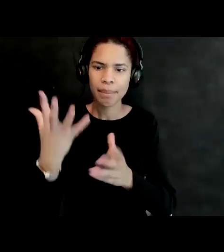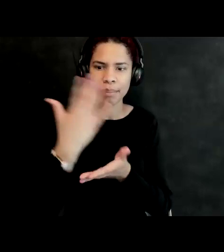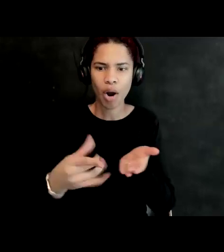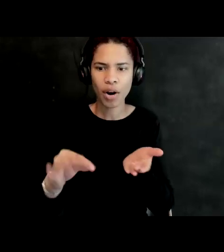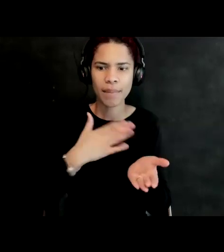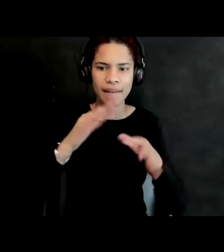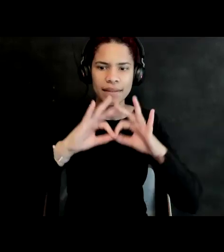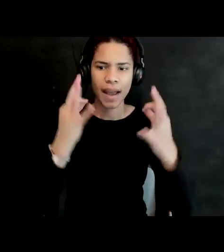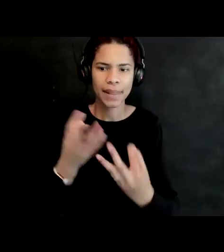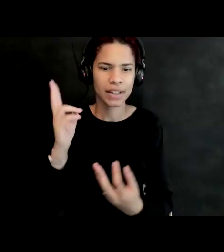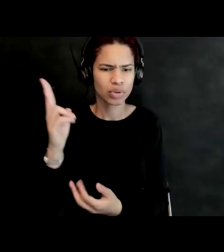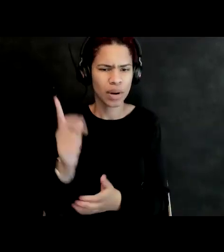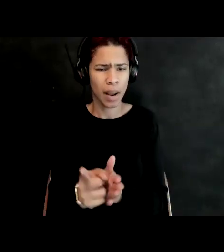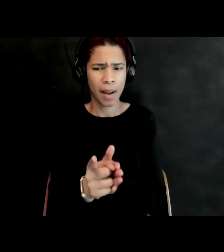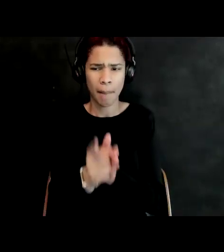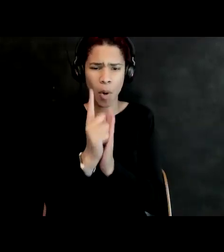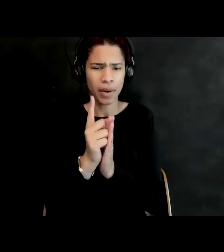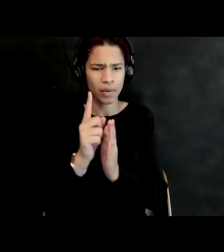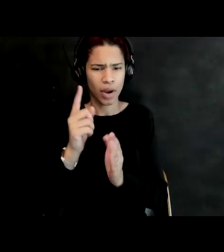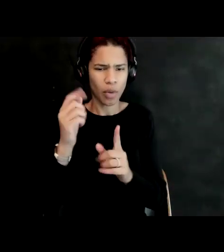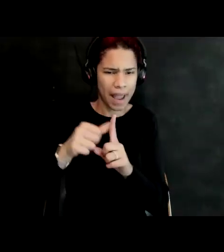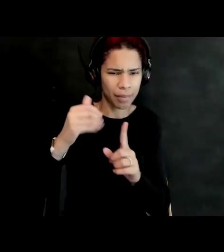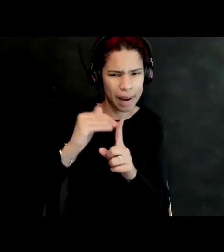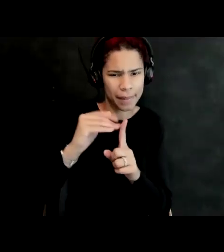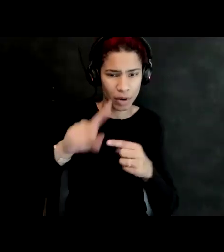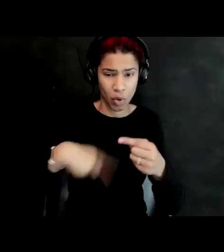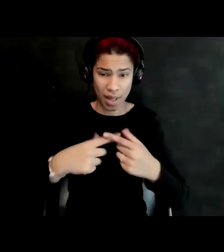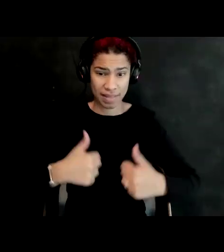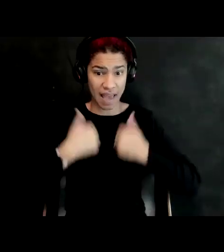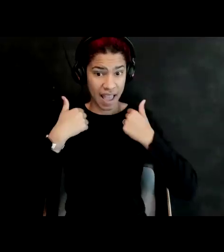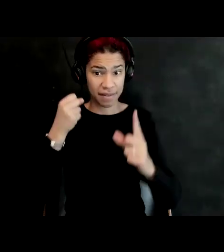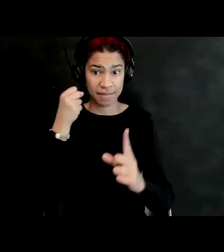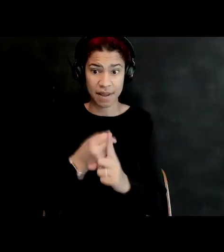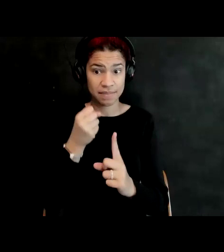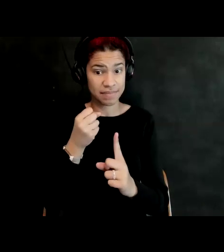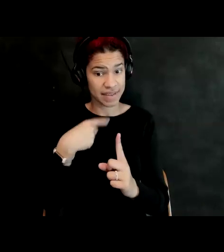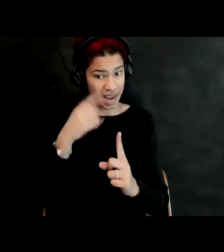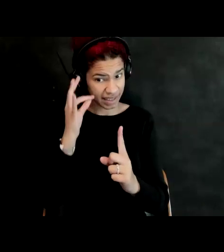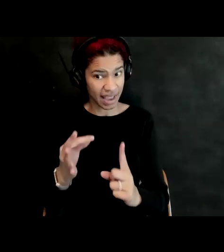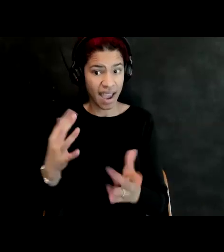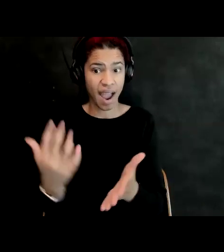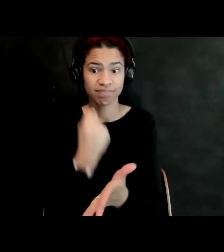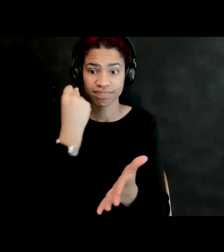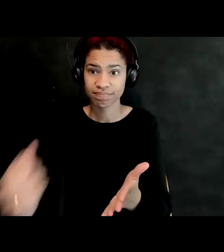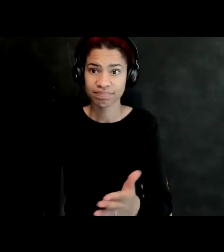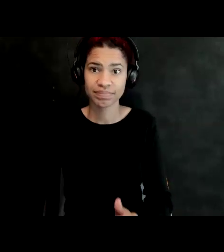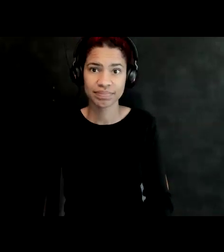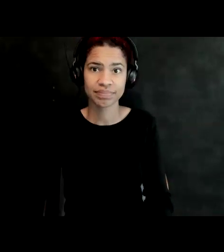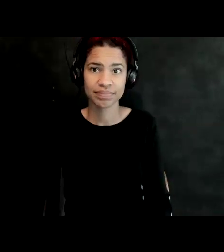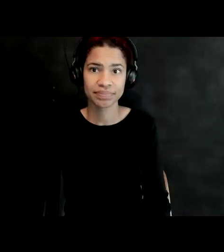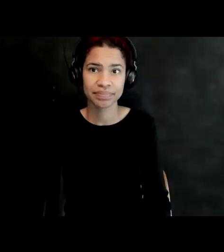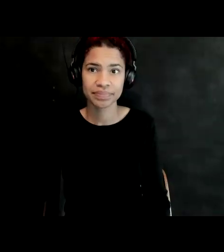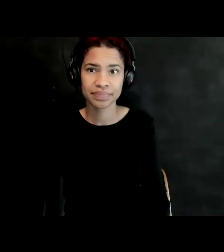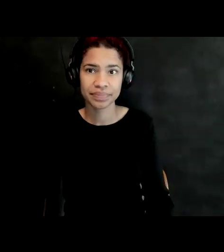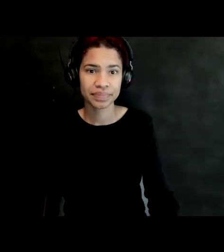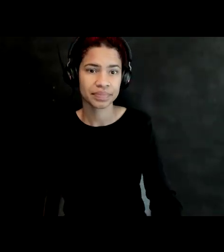of this moment when life threw me a curveball and I decided to swing. Wow, Ed, that was